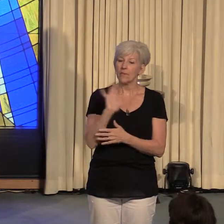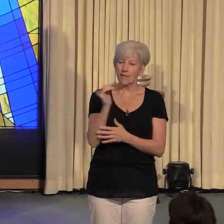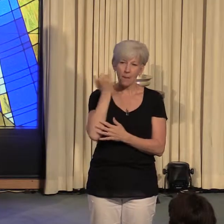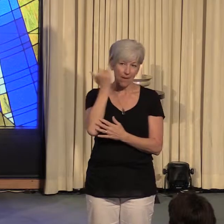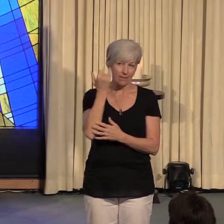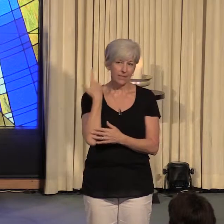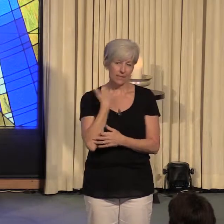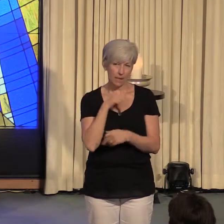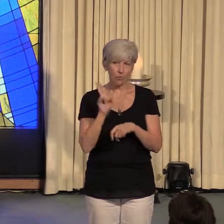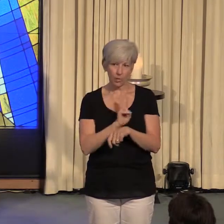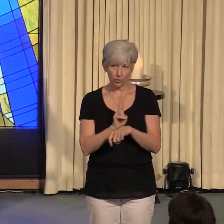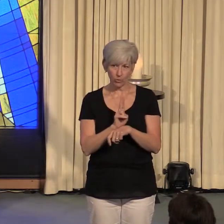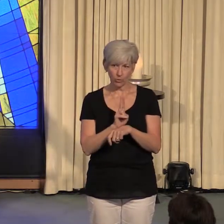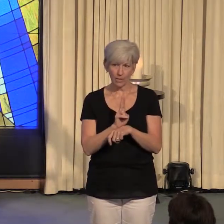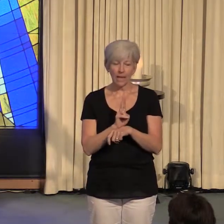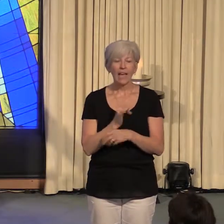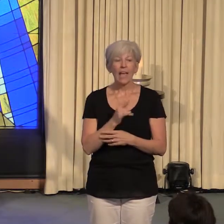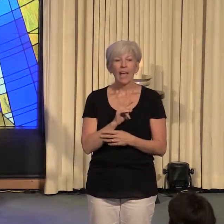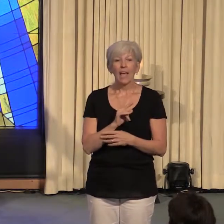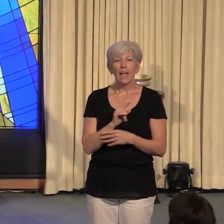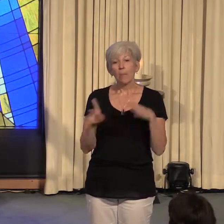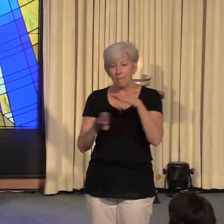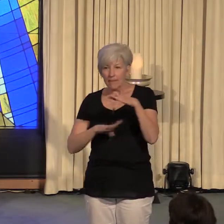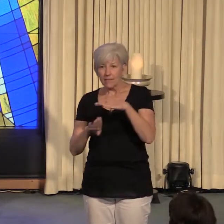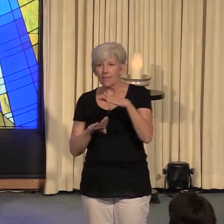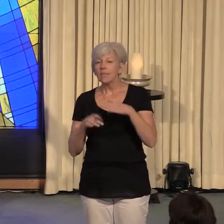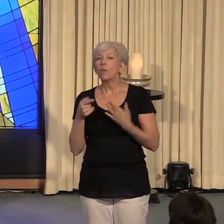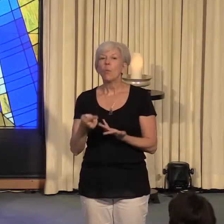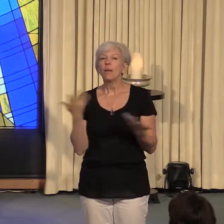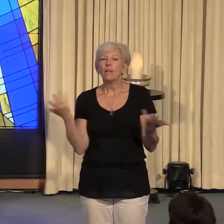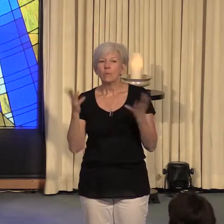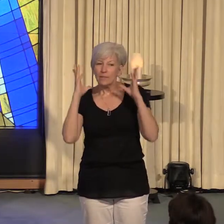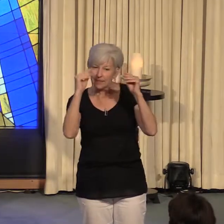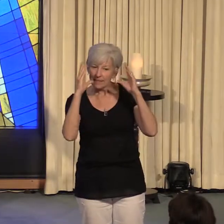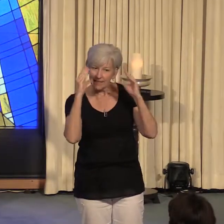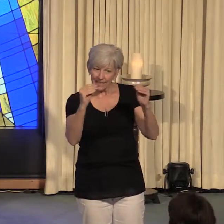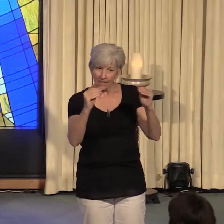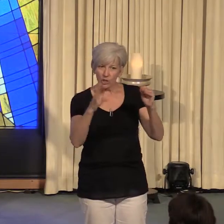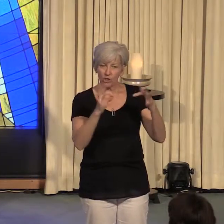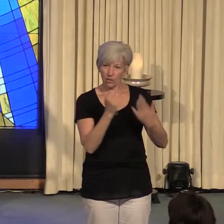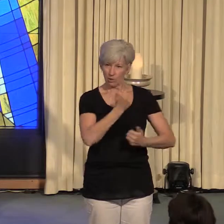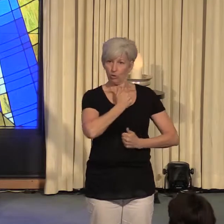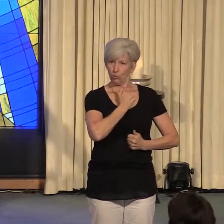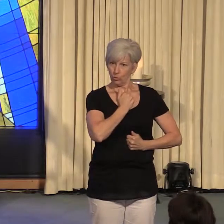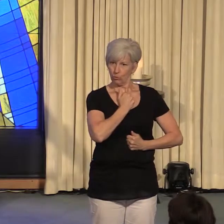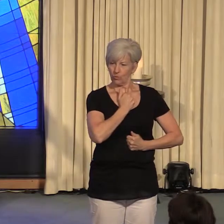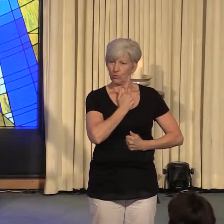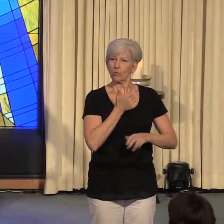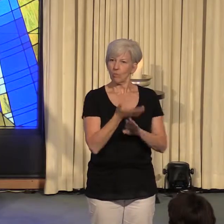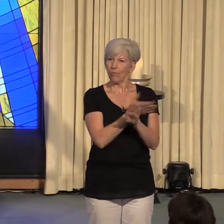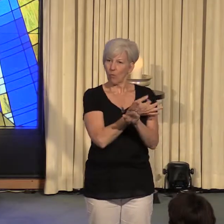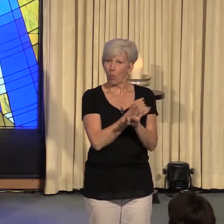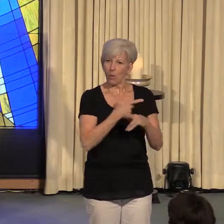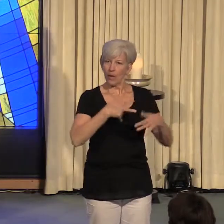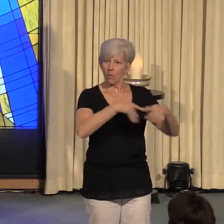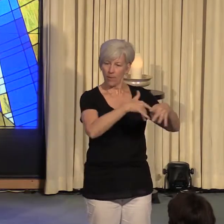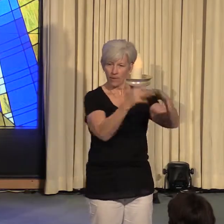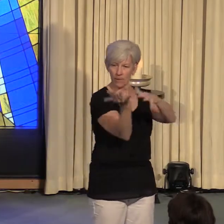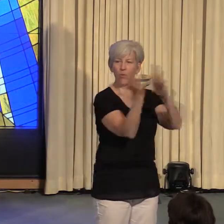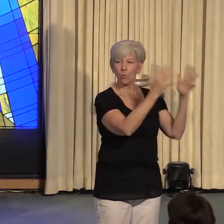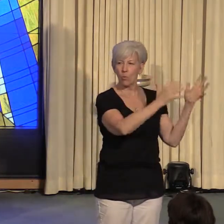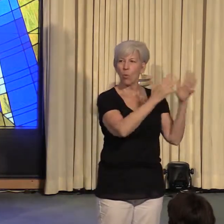do. And essentially what he was teaching troops before they went into the field, into the trenches in World War